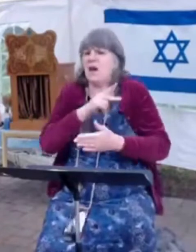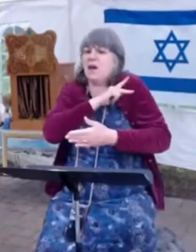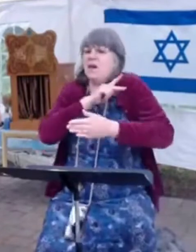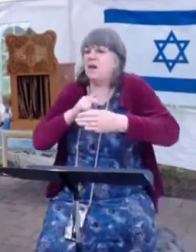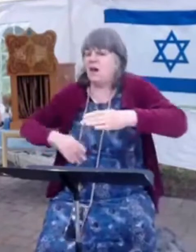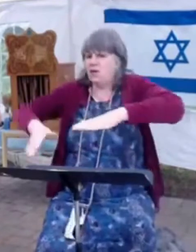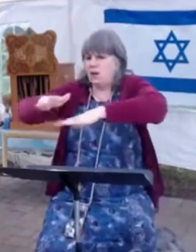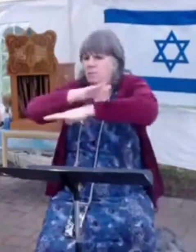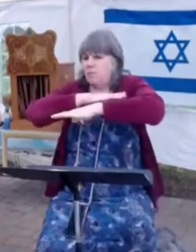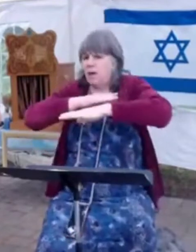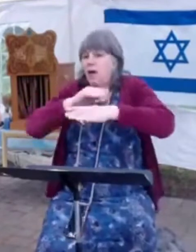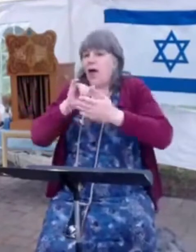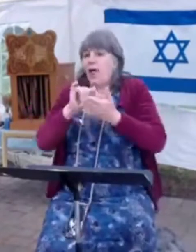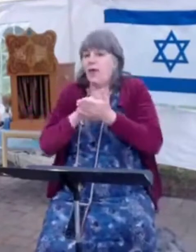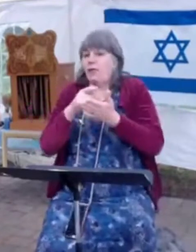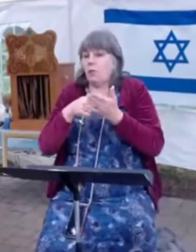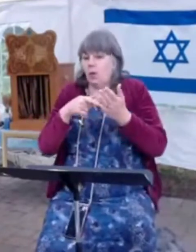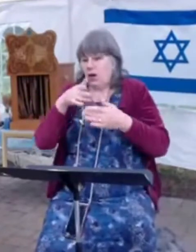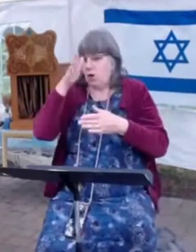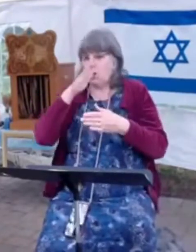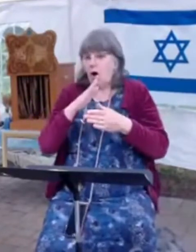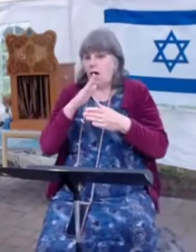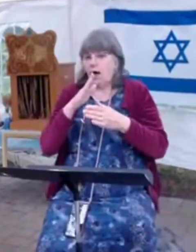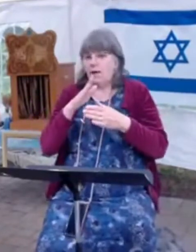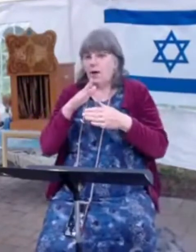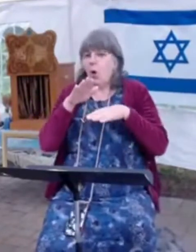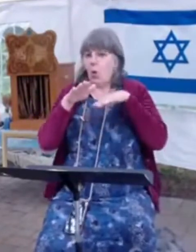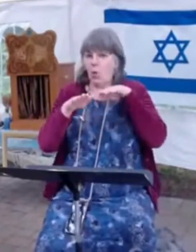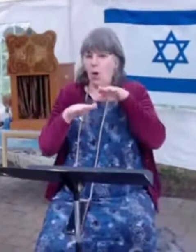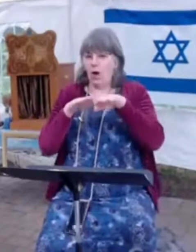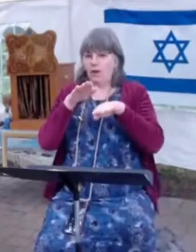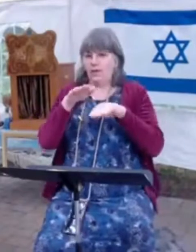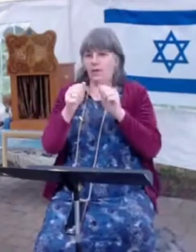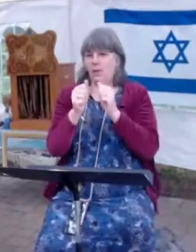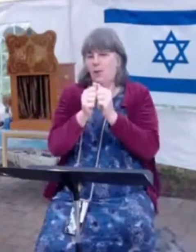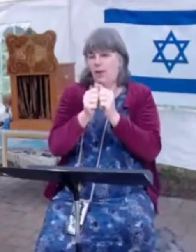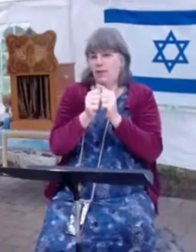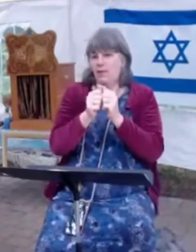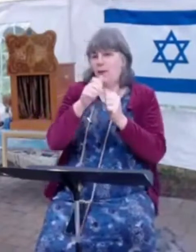to. That's the promise.